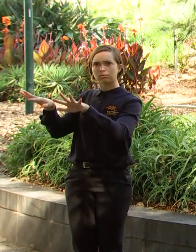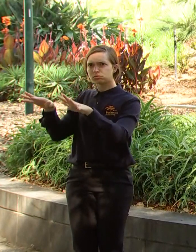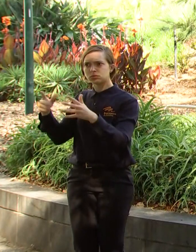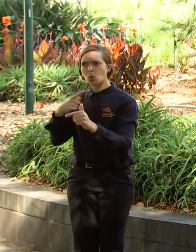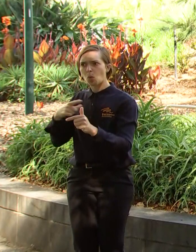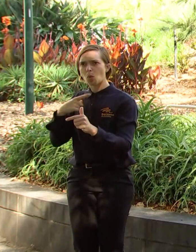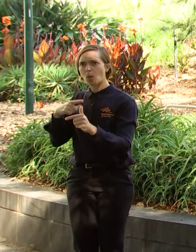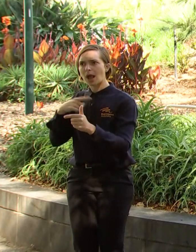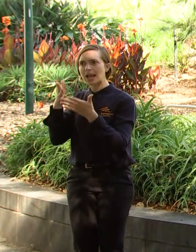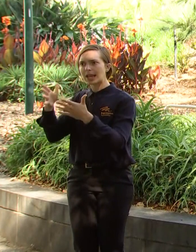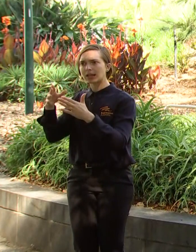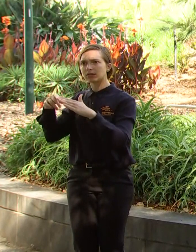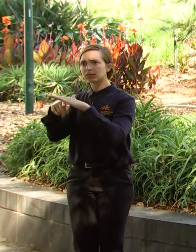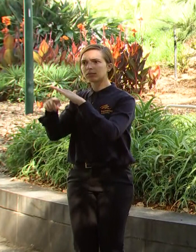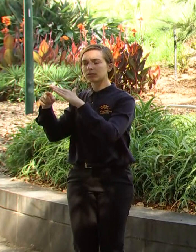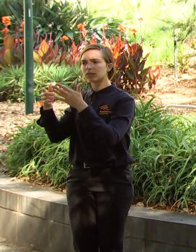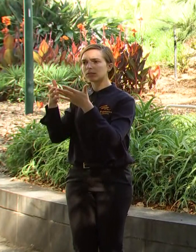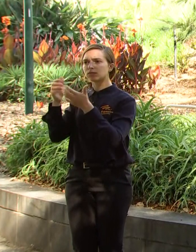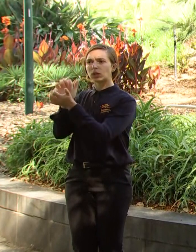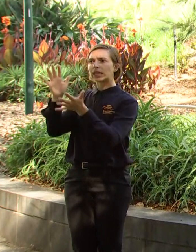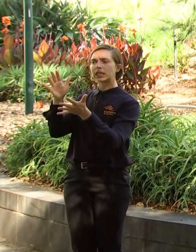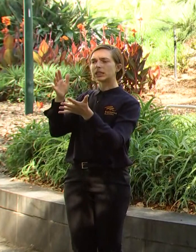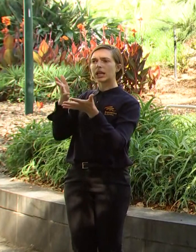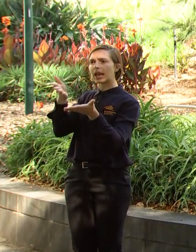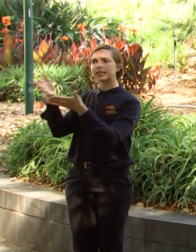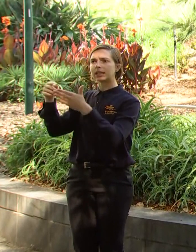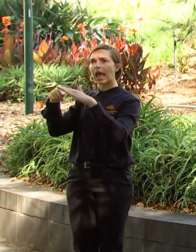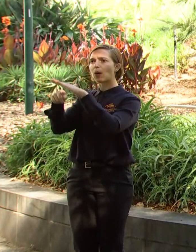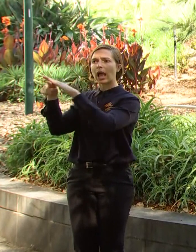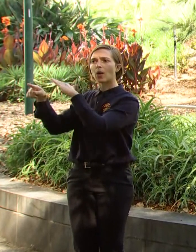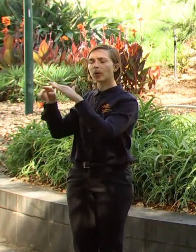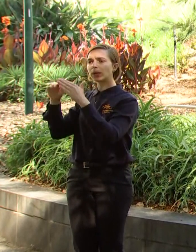many details to my office. With the greatest of respect, I don't necessarily wait around for